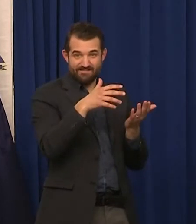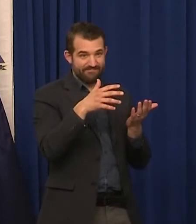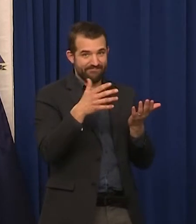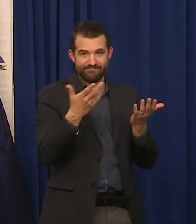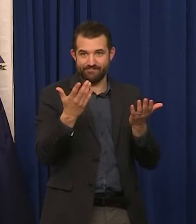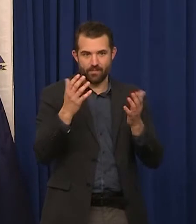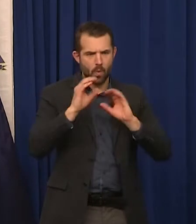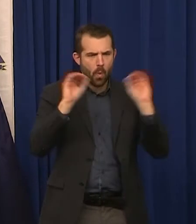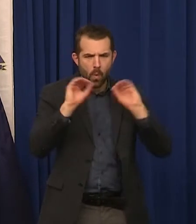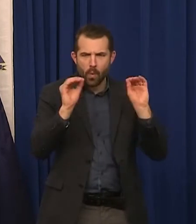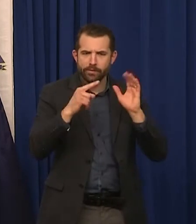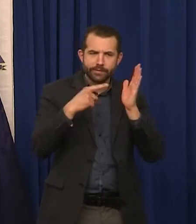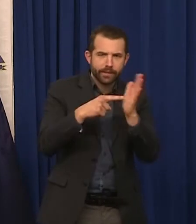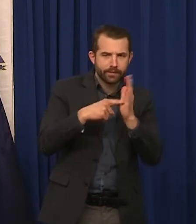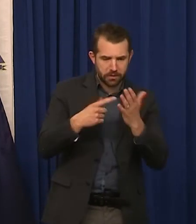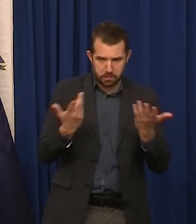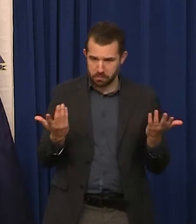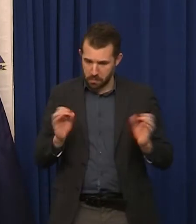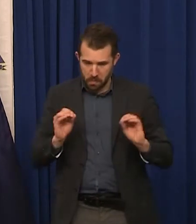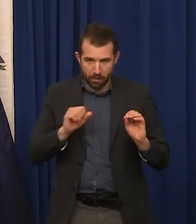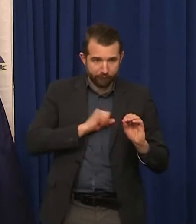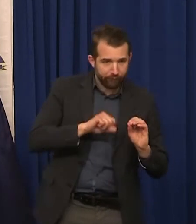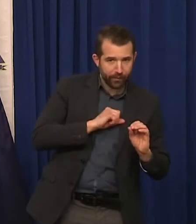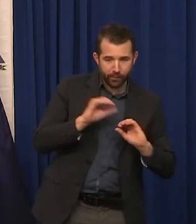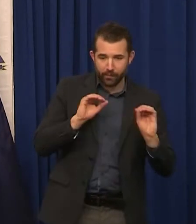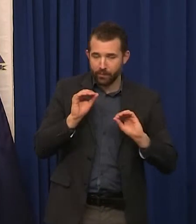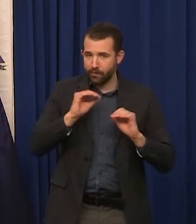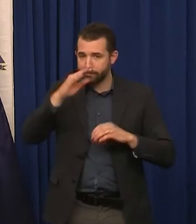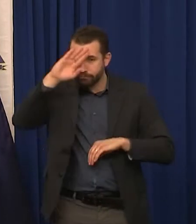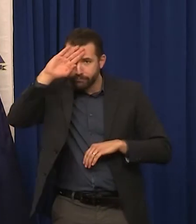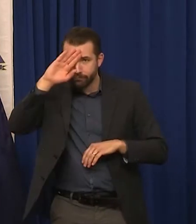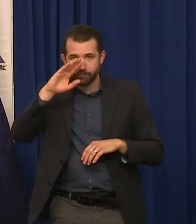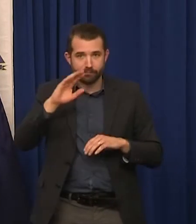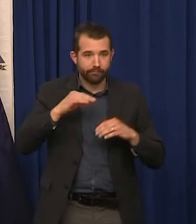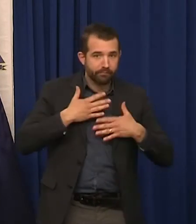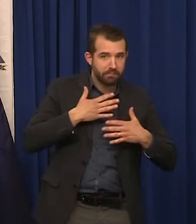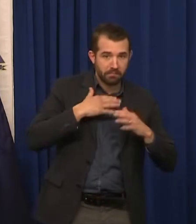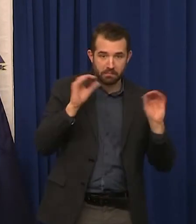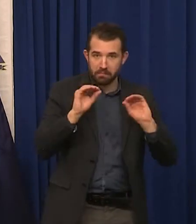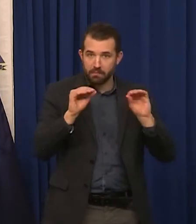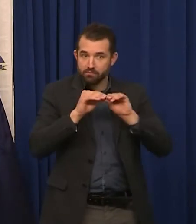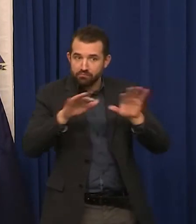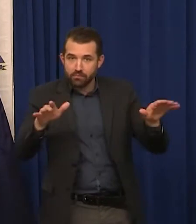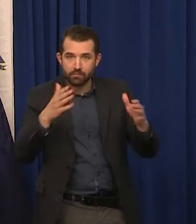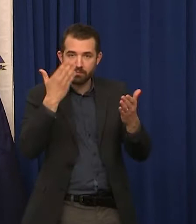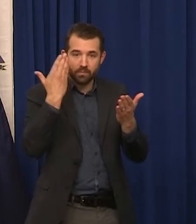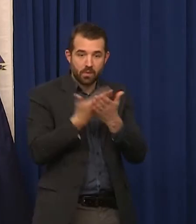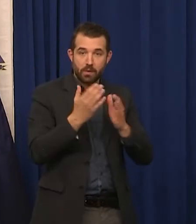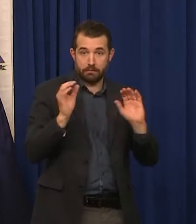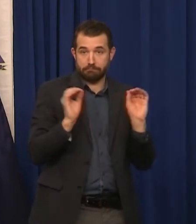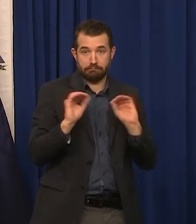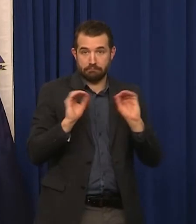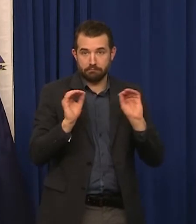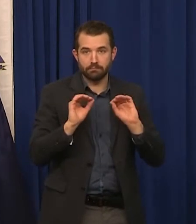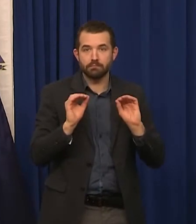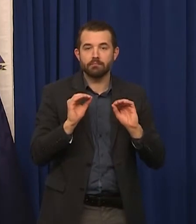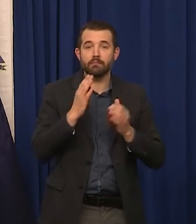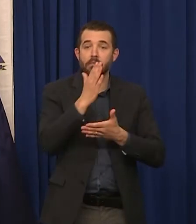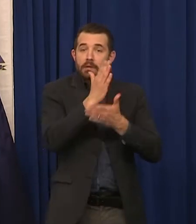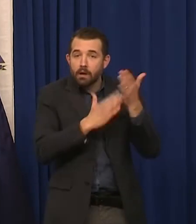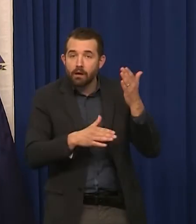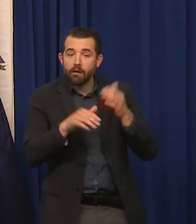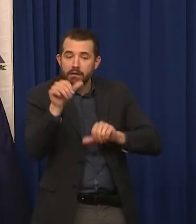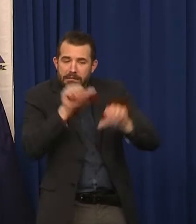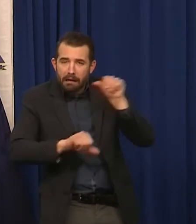anybody else. There have been a couple of scientific reports of folks who still have some microscopic number of